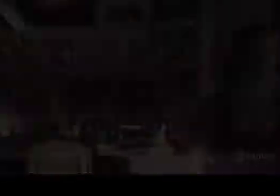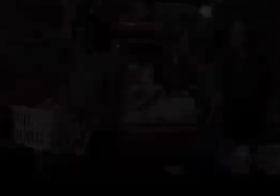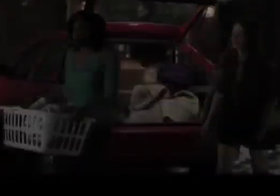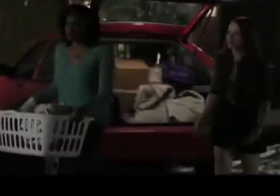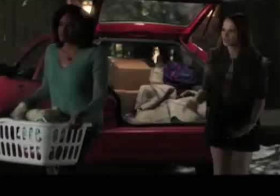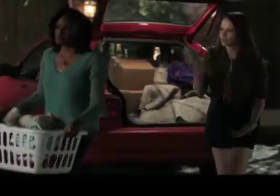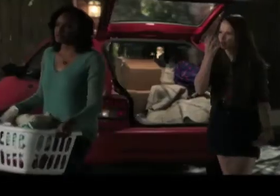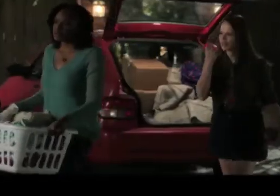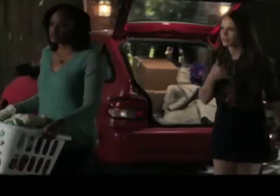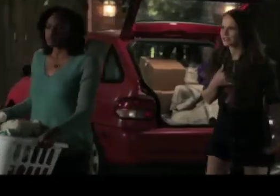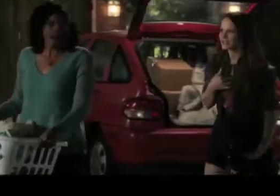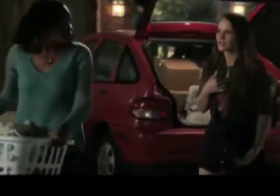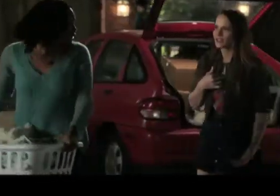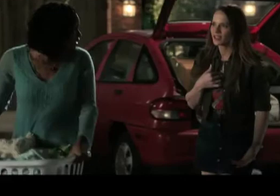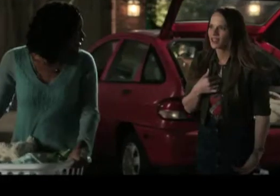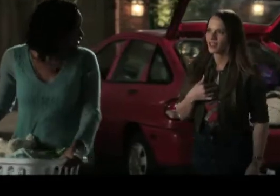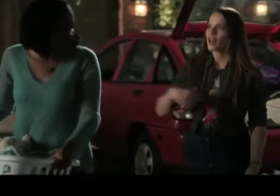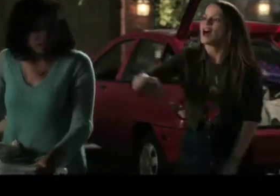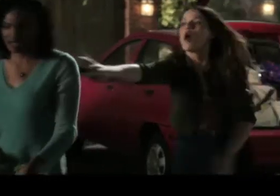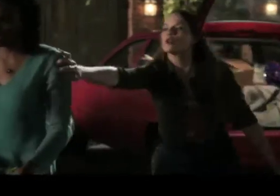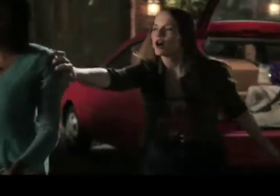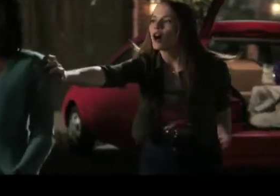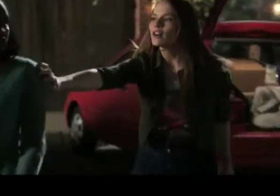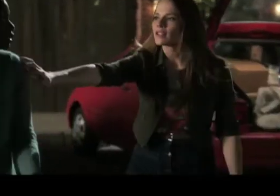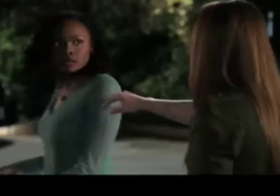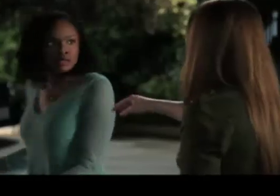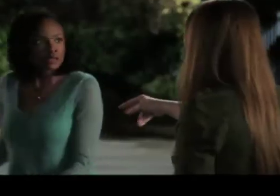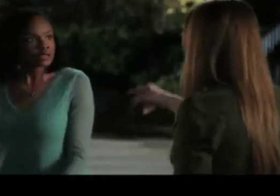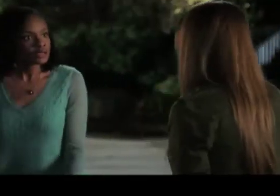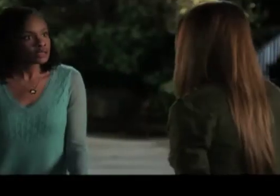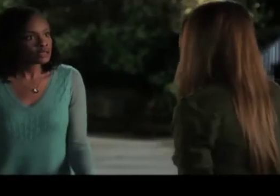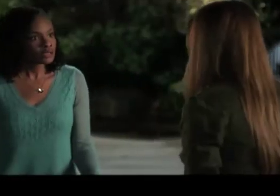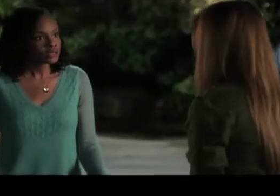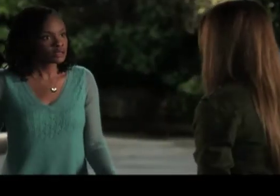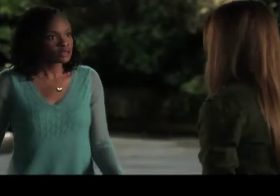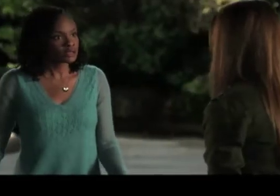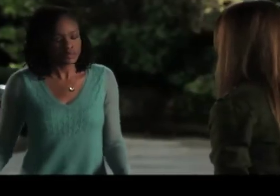Hang on, are you mad at me? Are you kidding? Hold on. Talk to me.